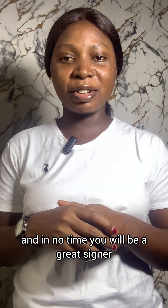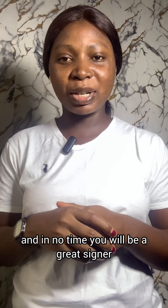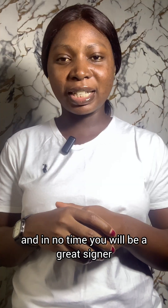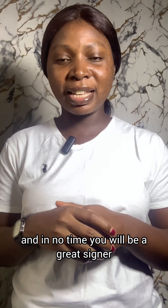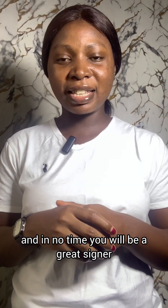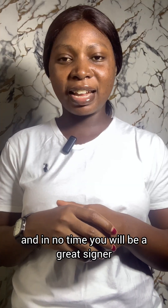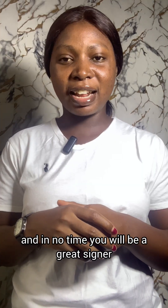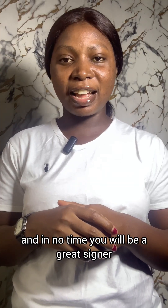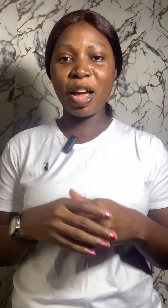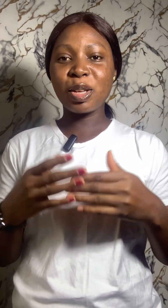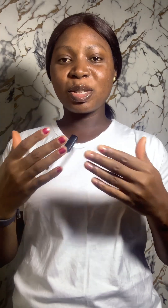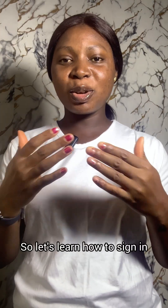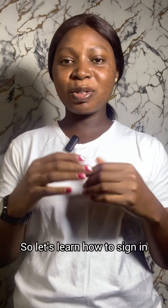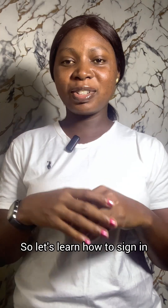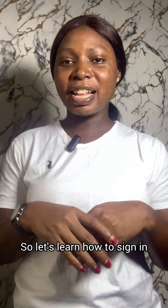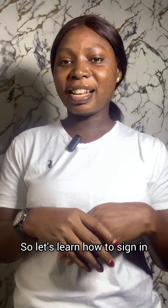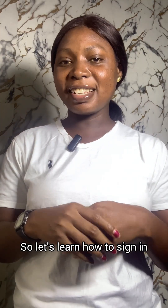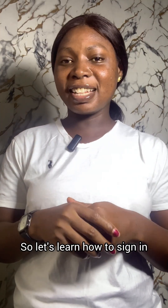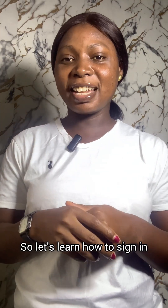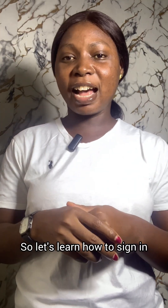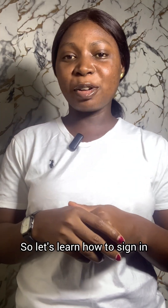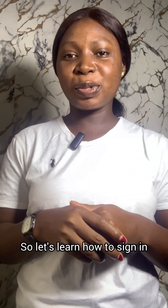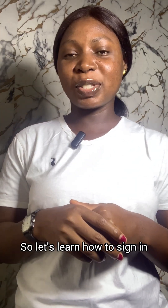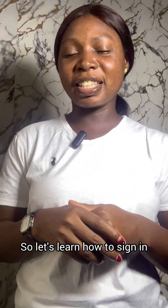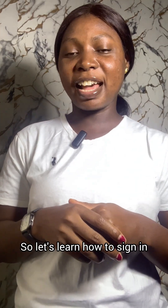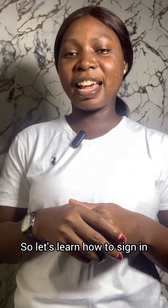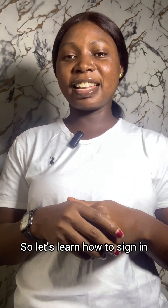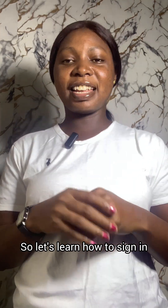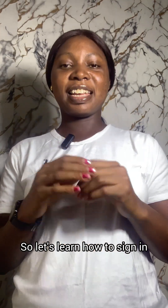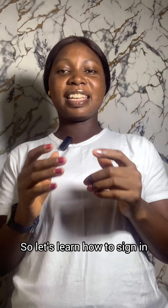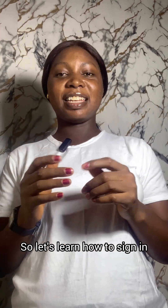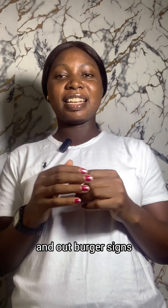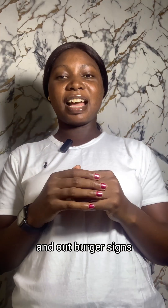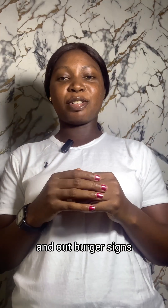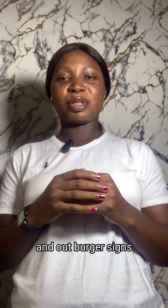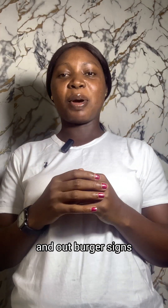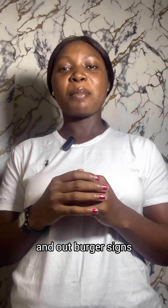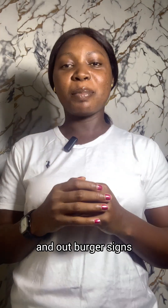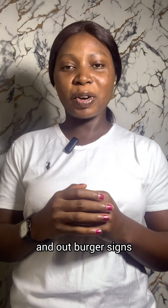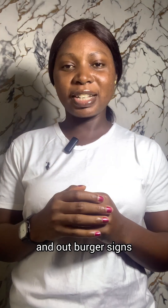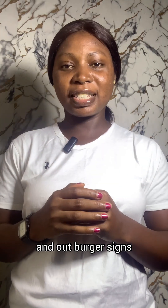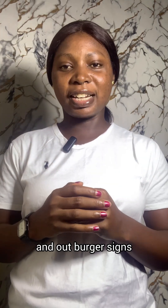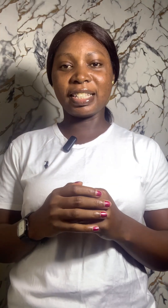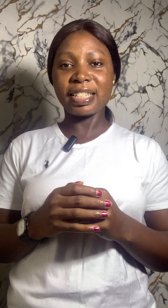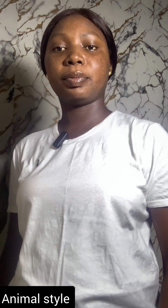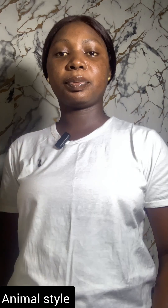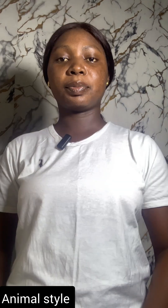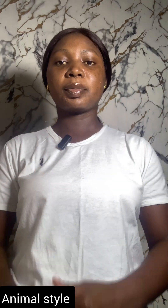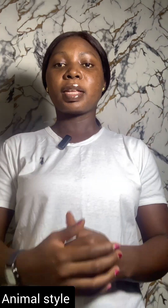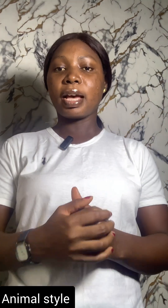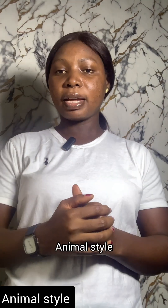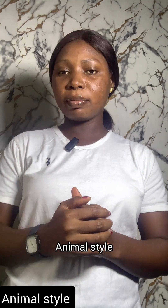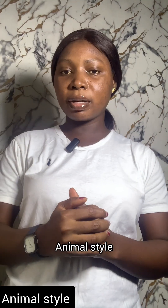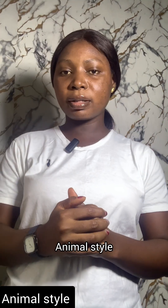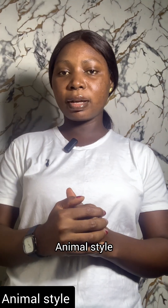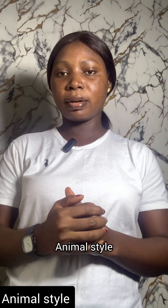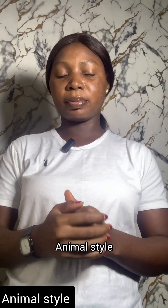great signer. So let's learn how to sign in and out burger signs. Animal style.